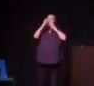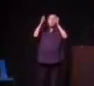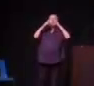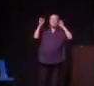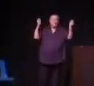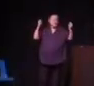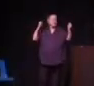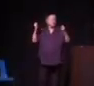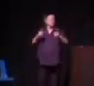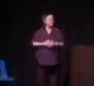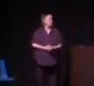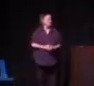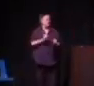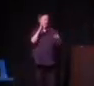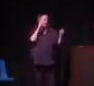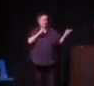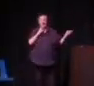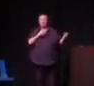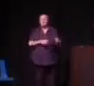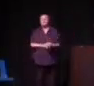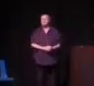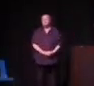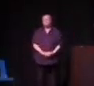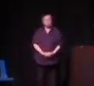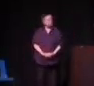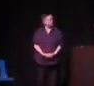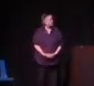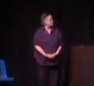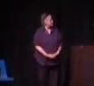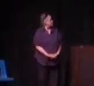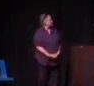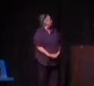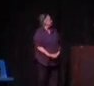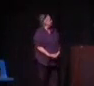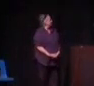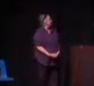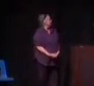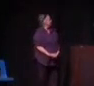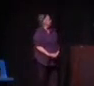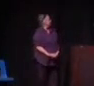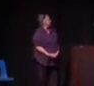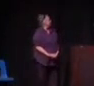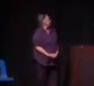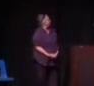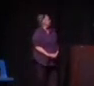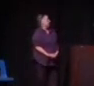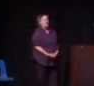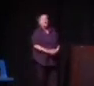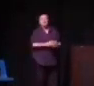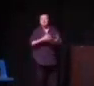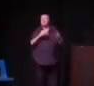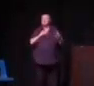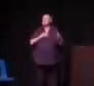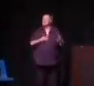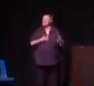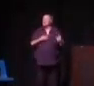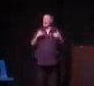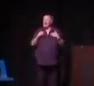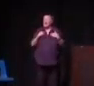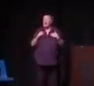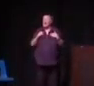assessment of the acreage just because they simply can't, because the... Absolutely. So we're going to check and see if the audio